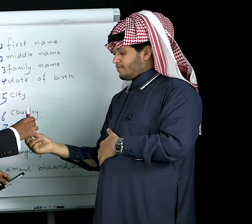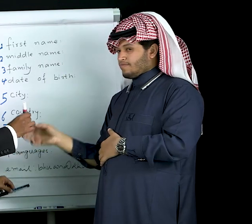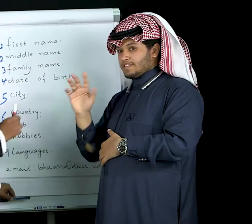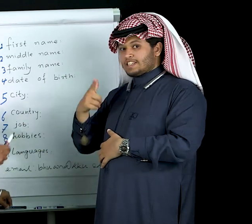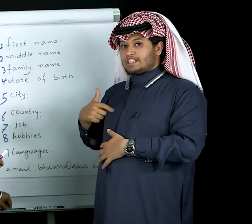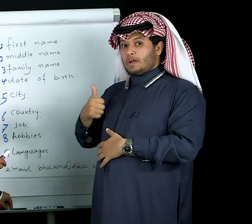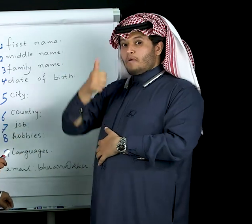means